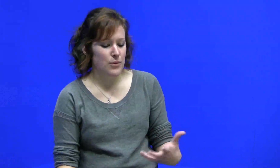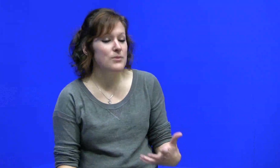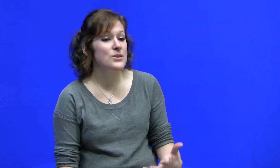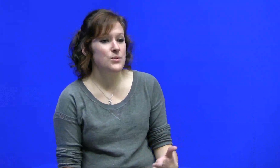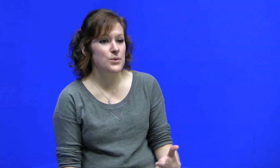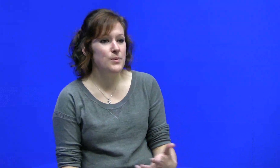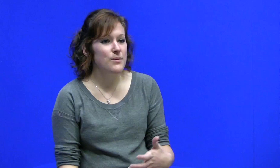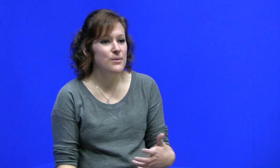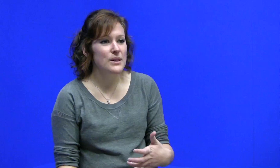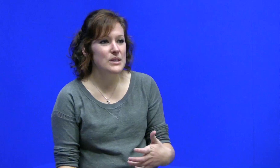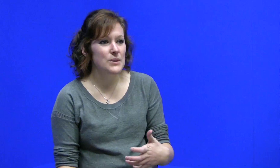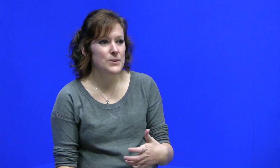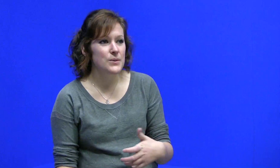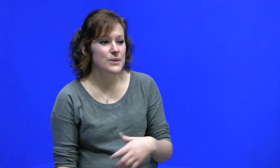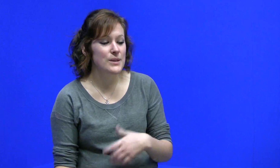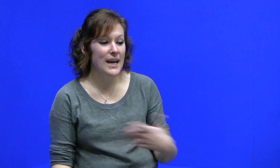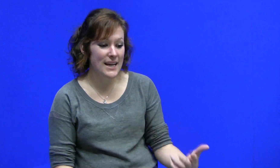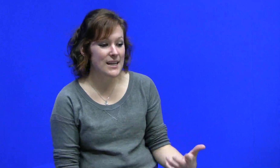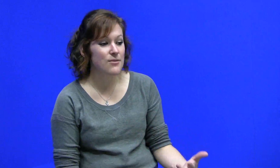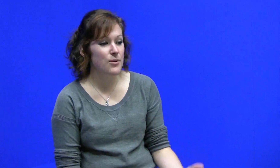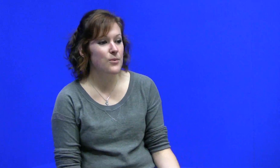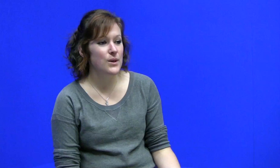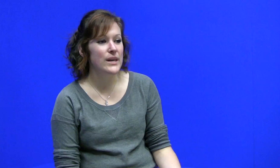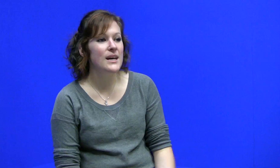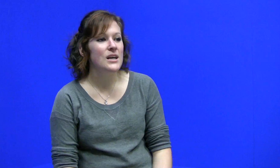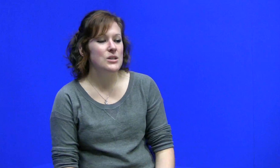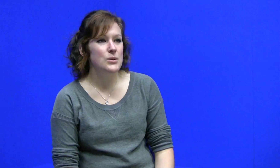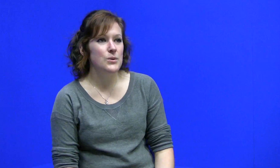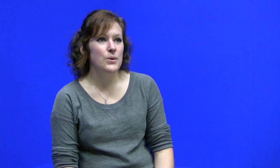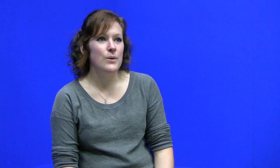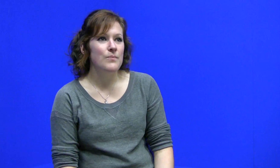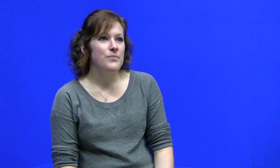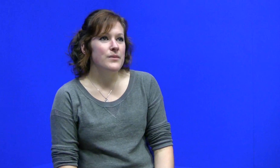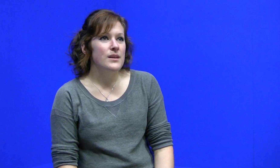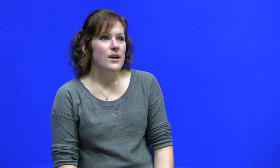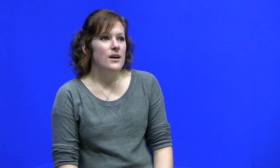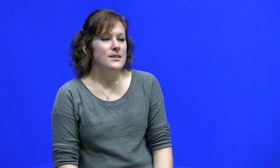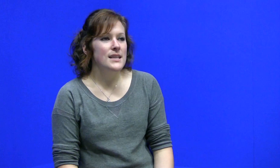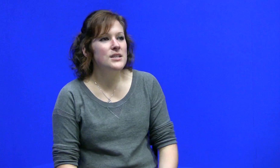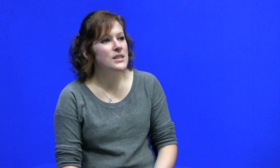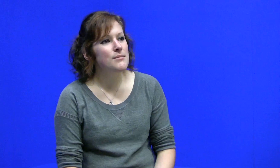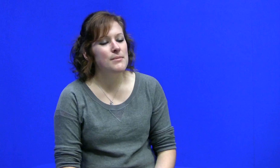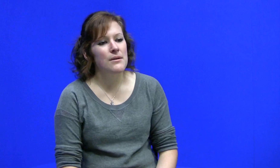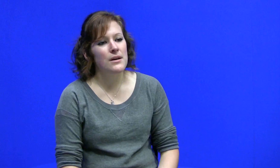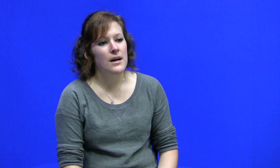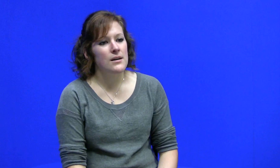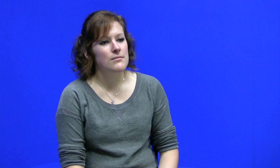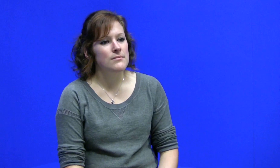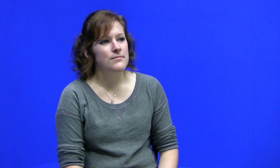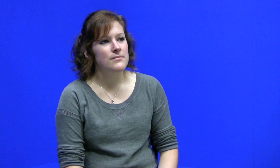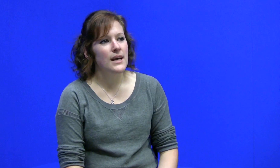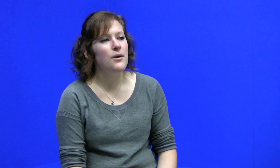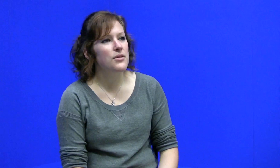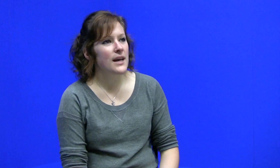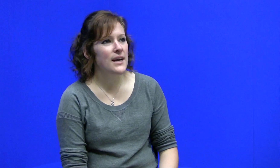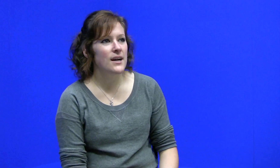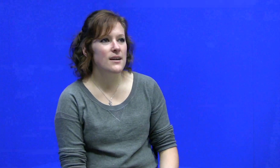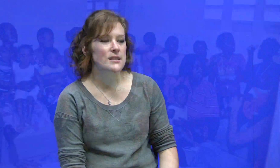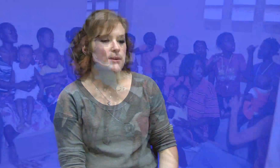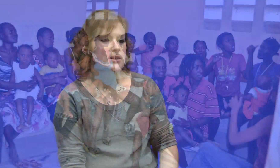this group and we went to Haiti for a week to teach them about healthcare, especially